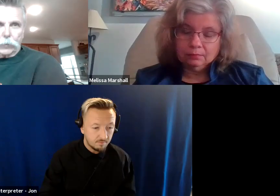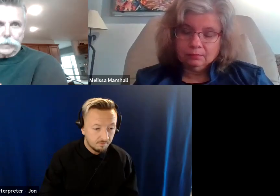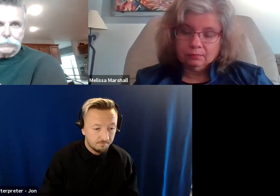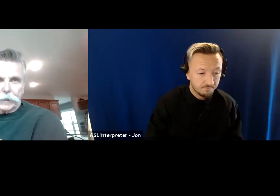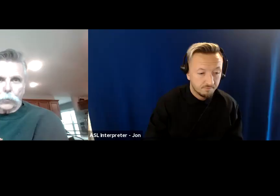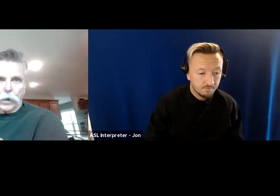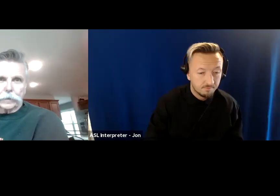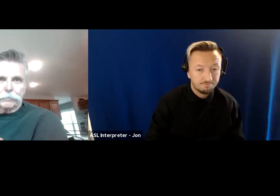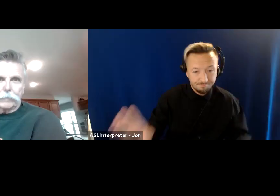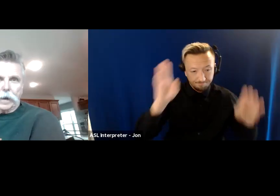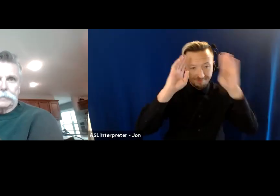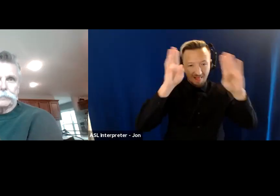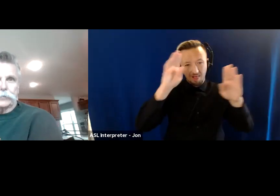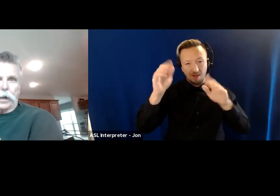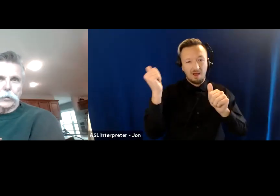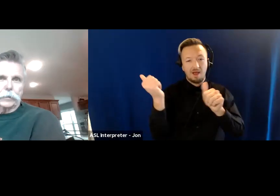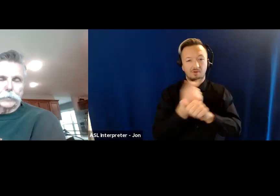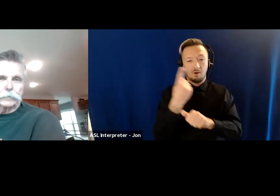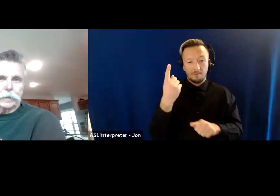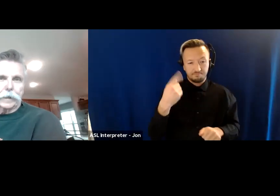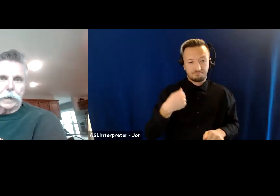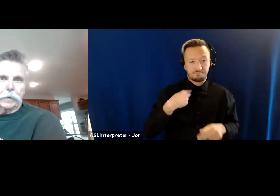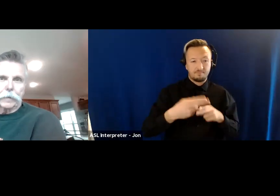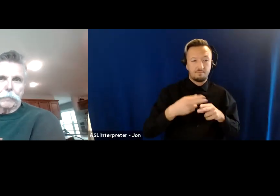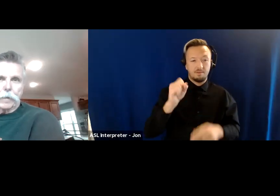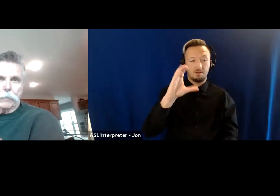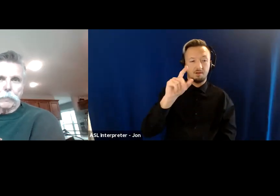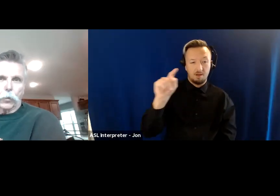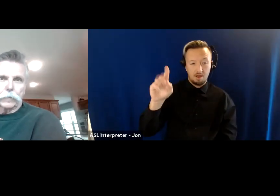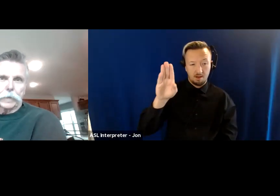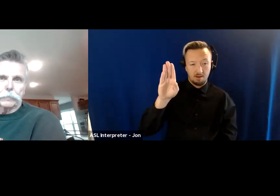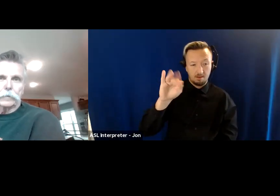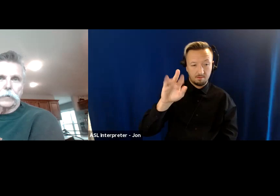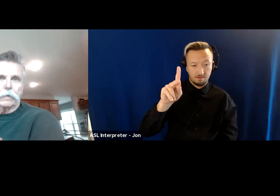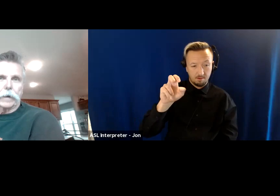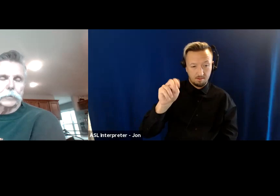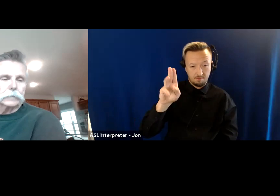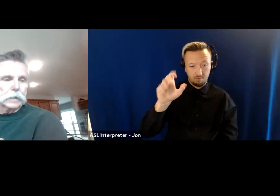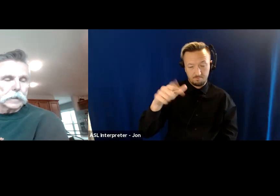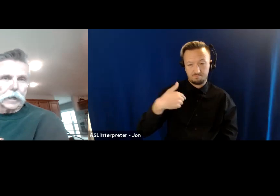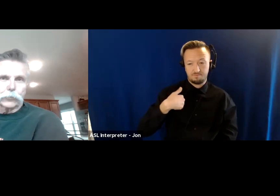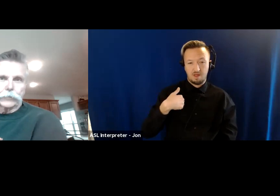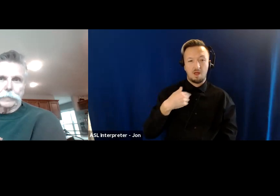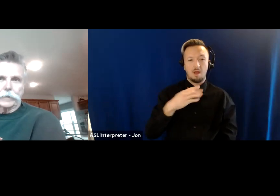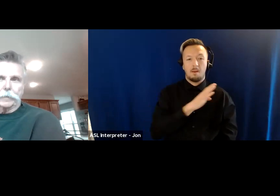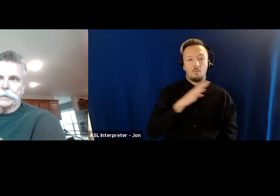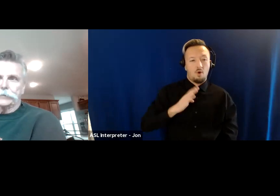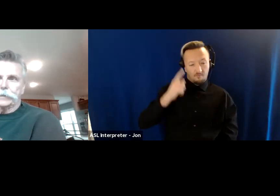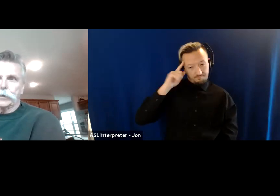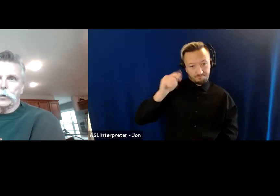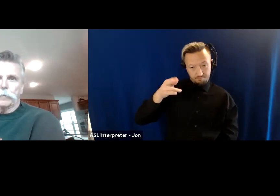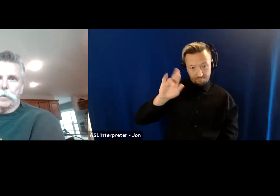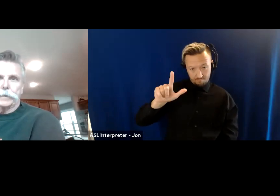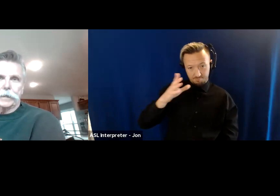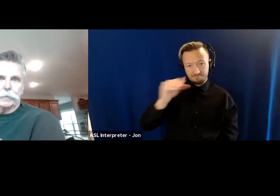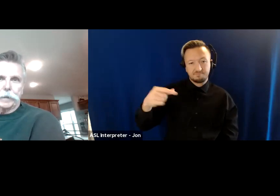Hello, everyone, and welcome. I'm Scott Birkenbuhl, and I'm a board member of April, as well as I'm the Deputy